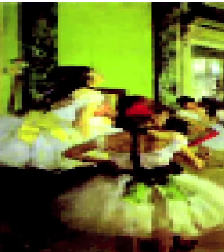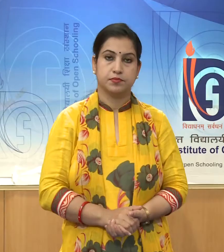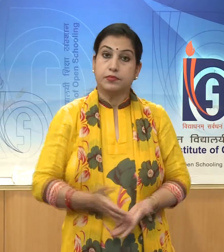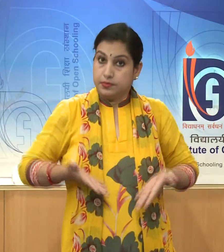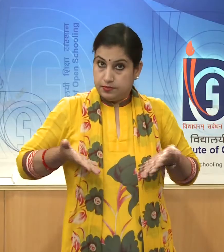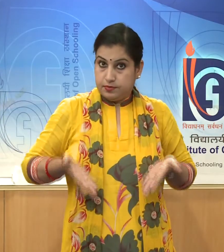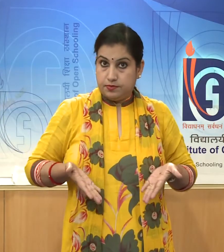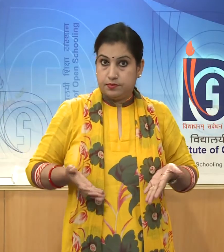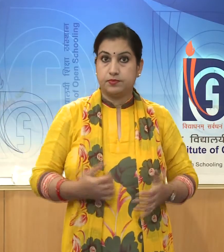Now we'll